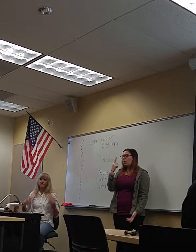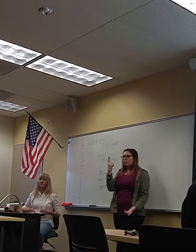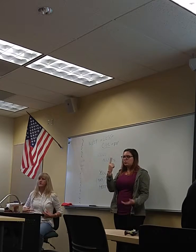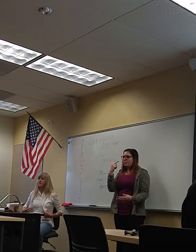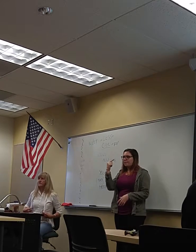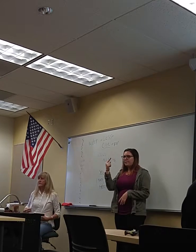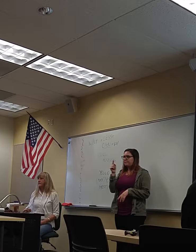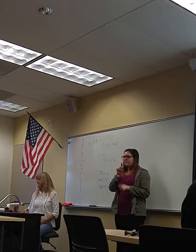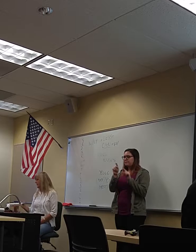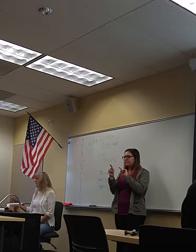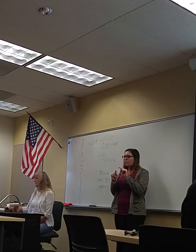to it usually.